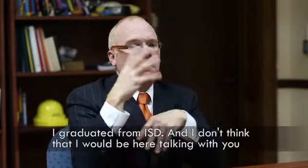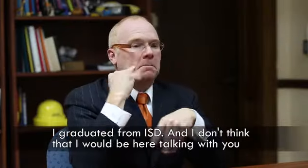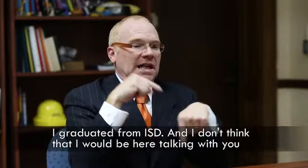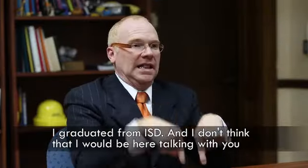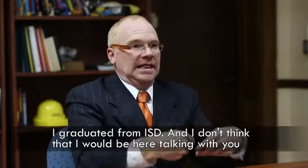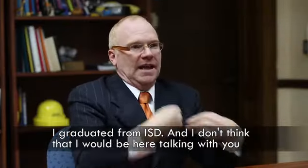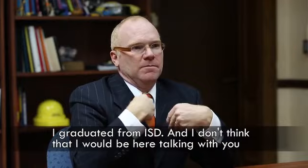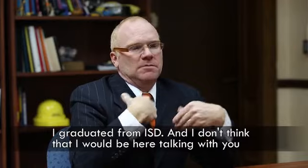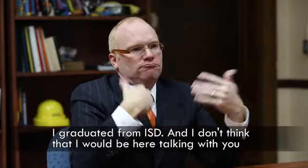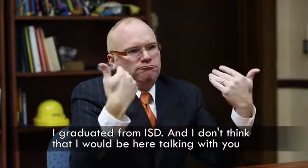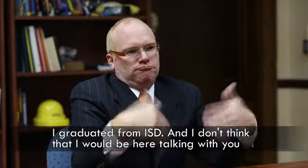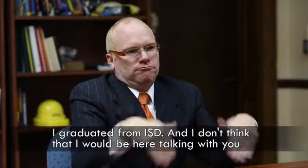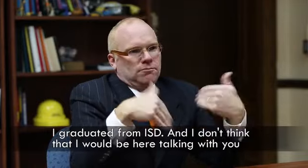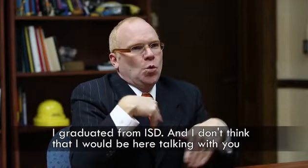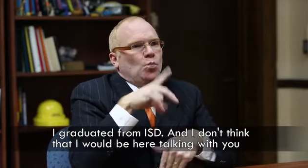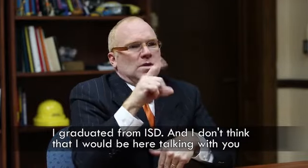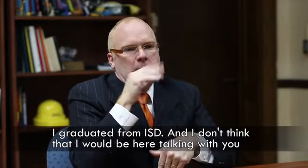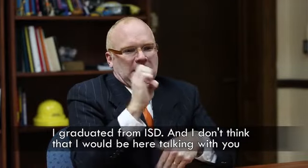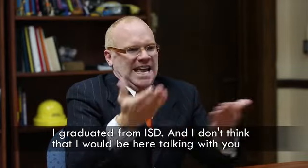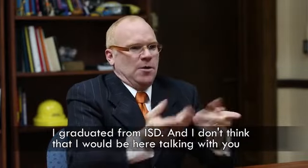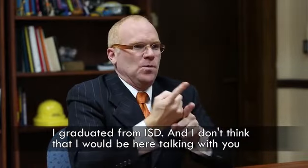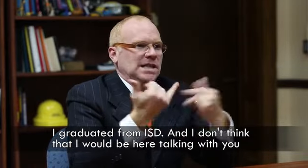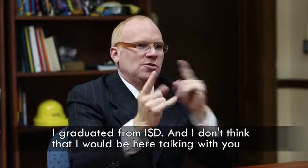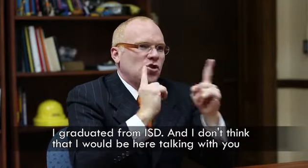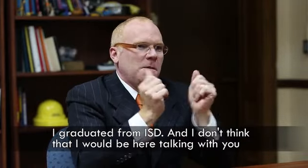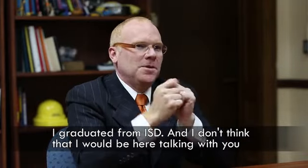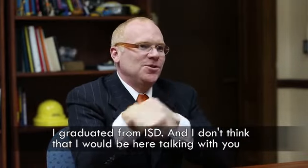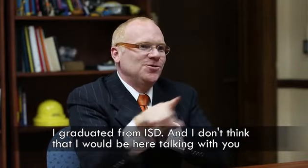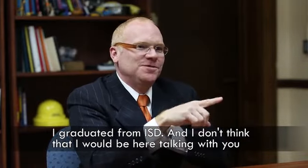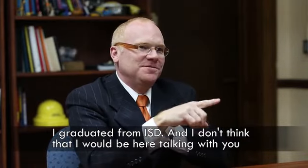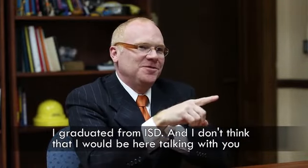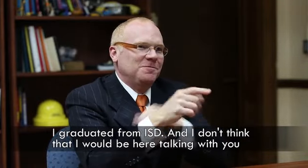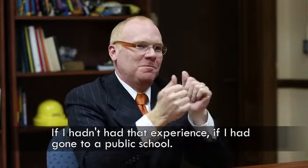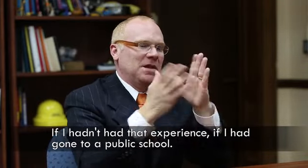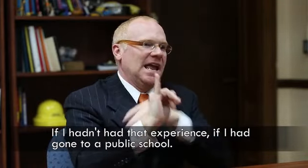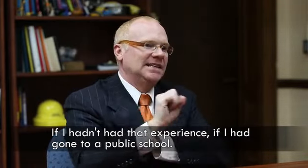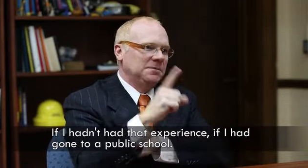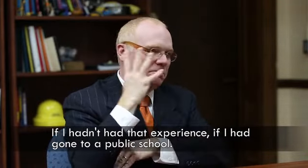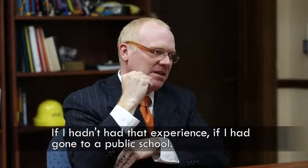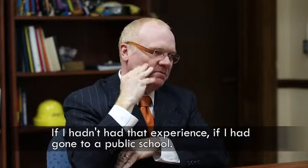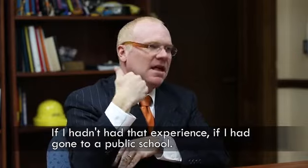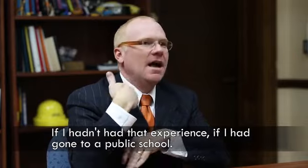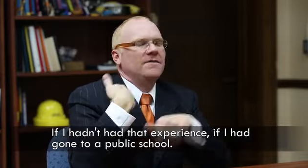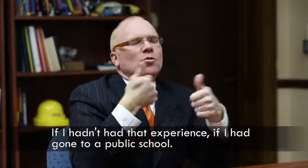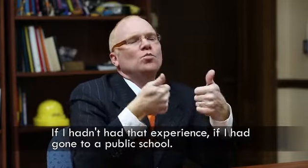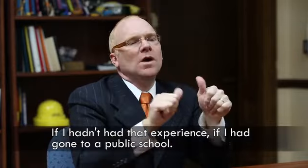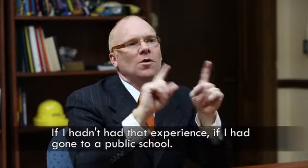I graduated from ISD, and I don't think that I would be here talking with you if I hadn't had that experience, if I had gone to a